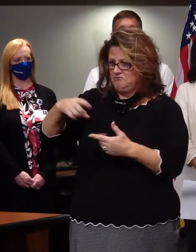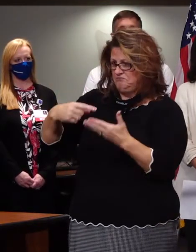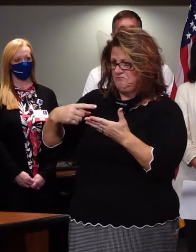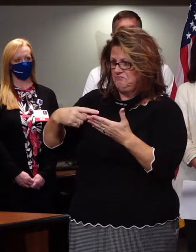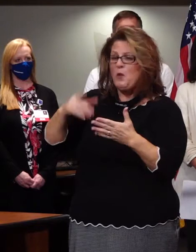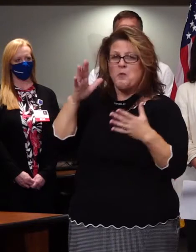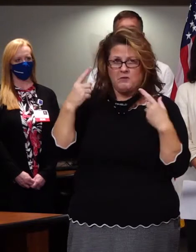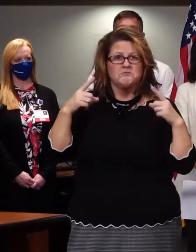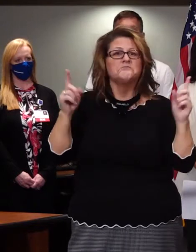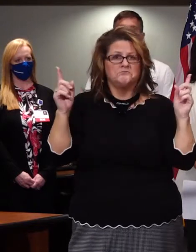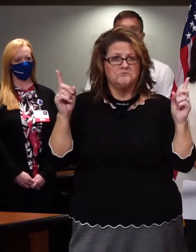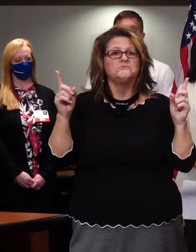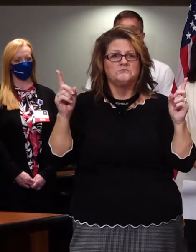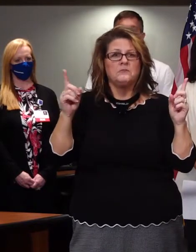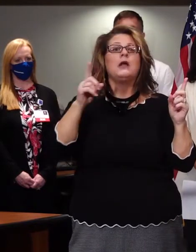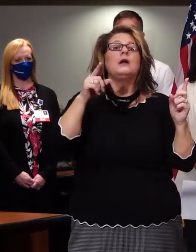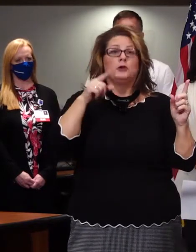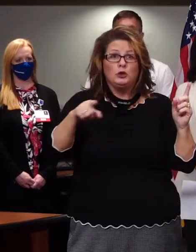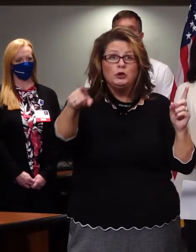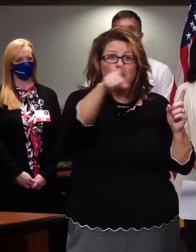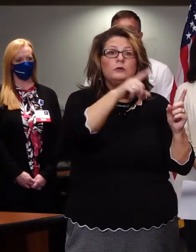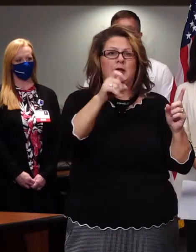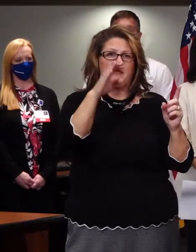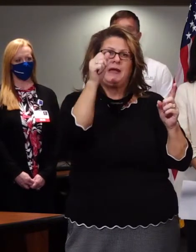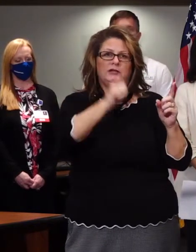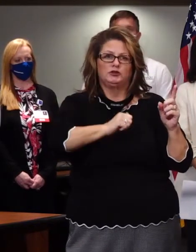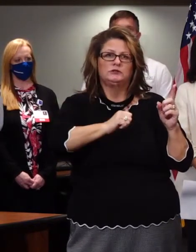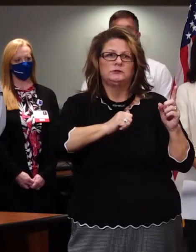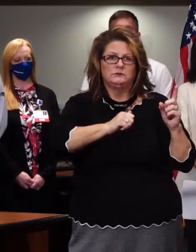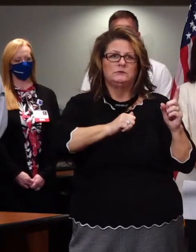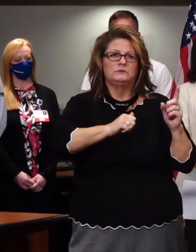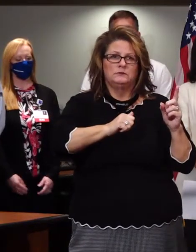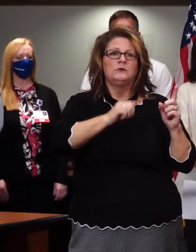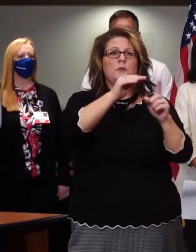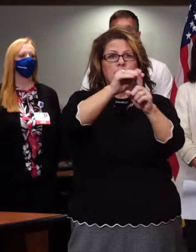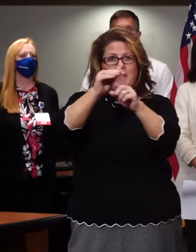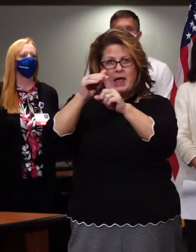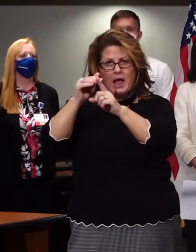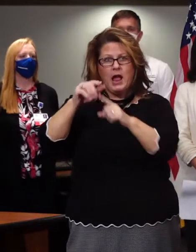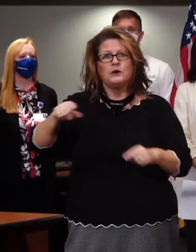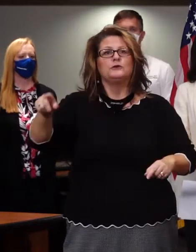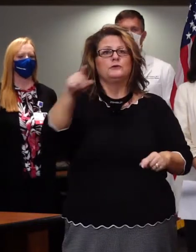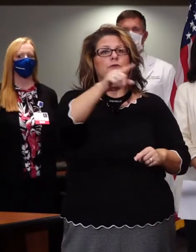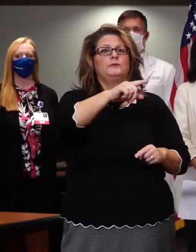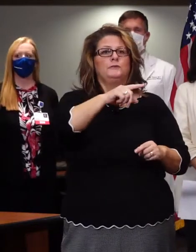But we urge everybody to have patience and want to remind everyone that even though